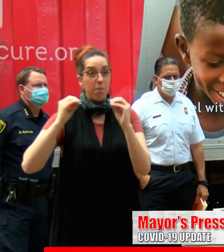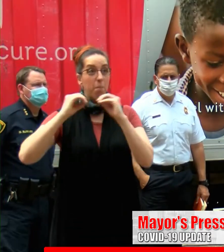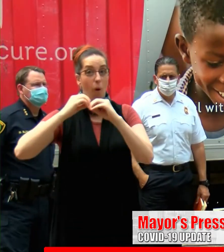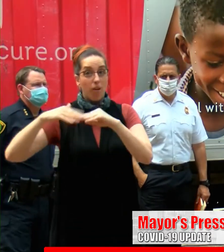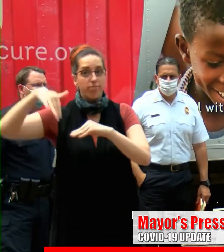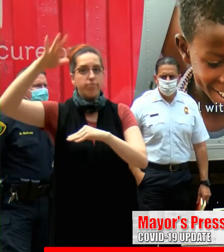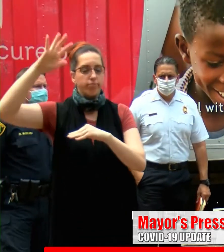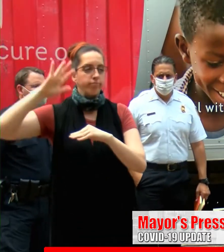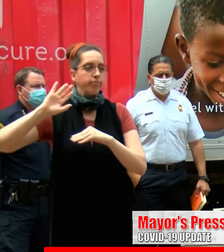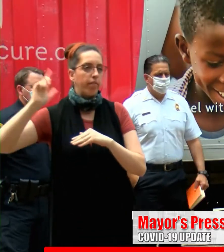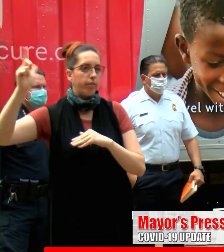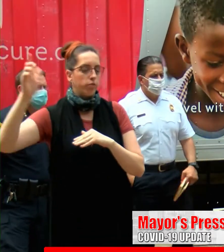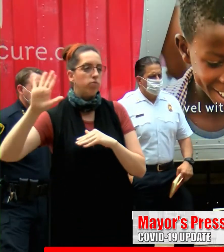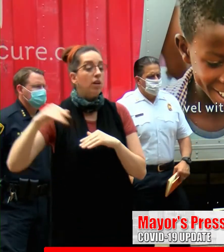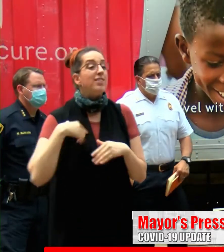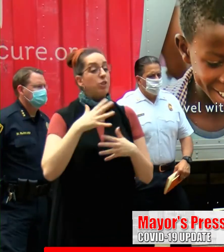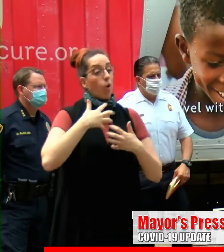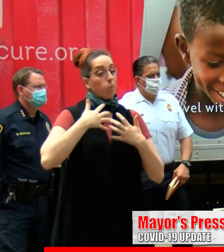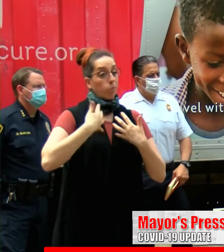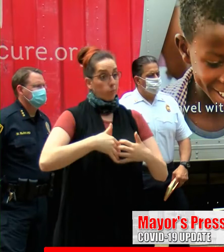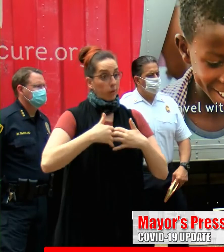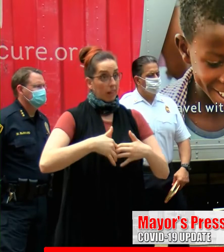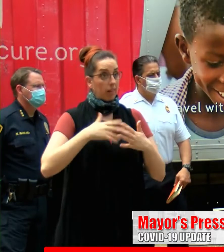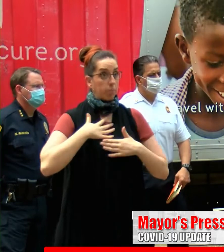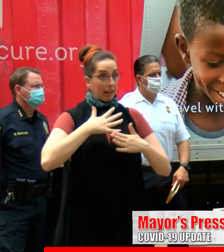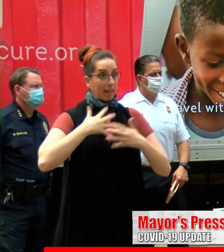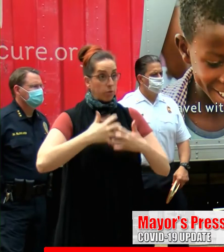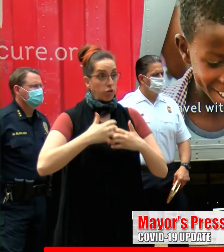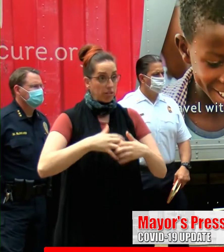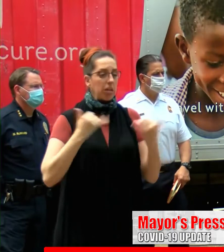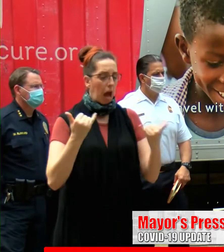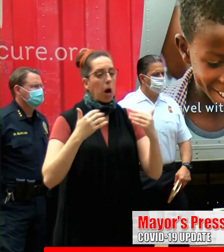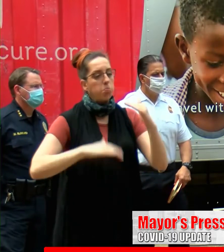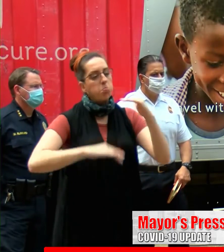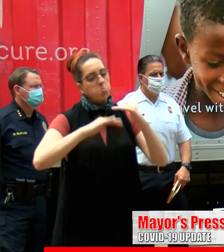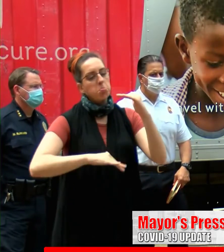go up. So again, even as it relates to ventilators today, they're within their base capacity.